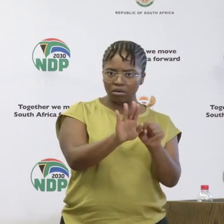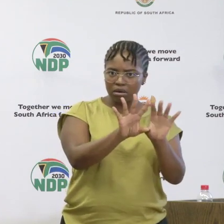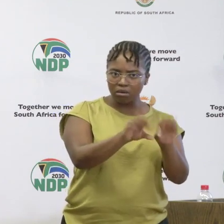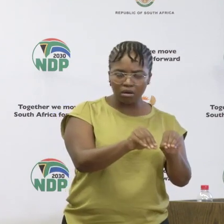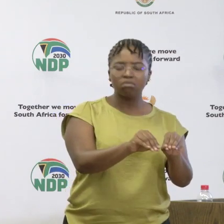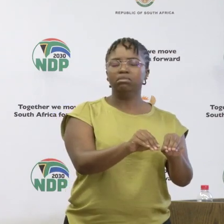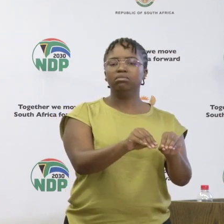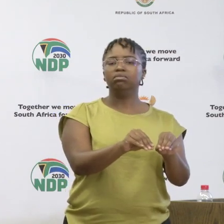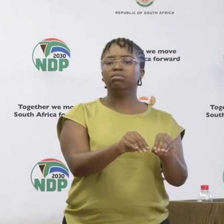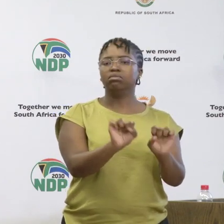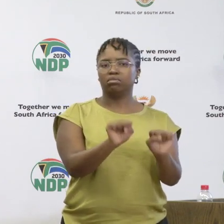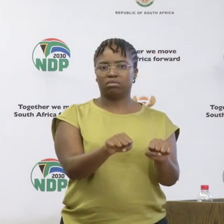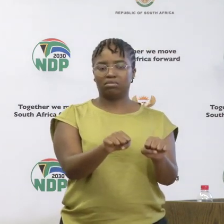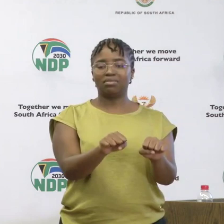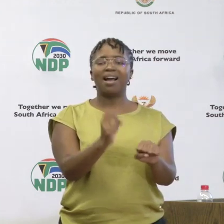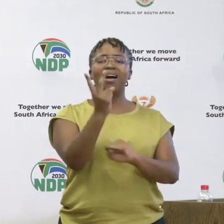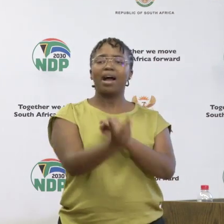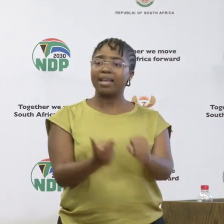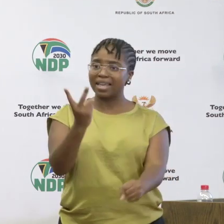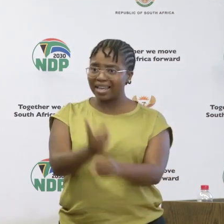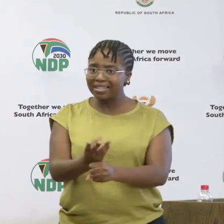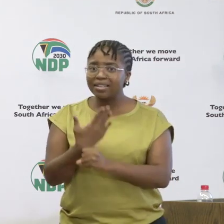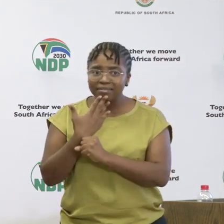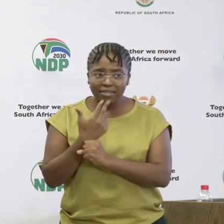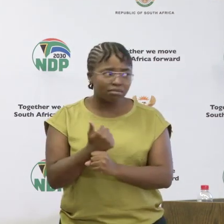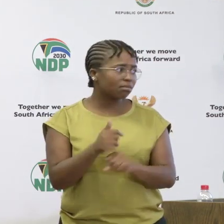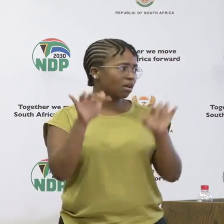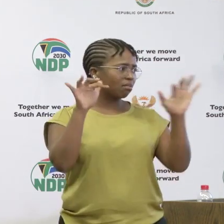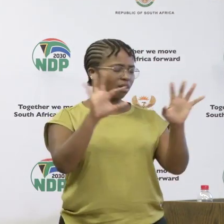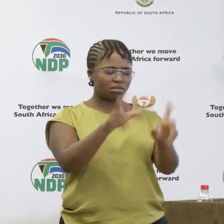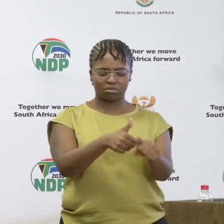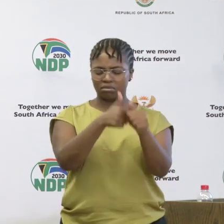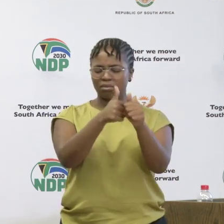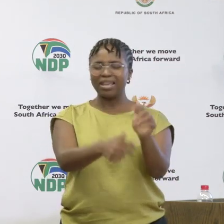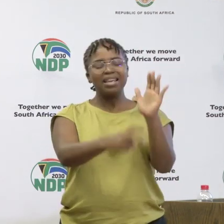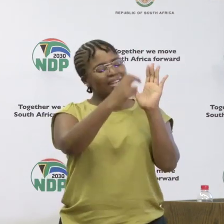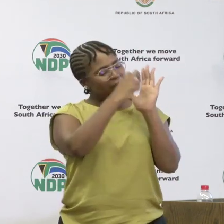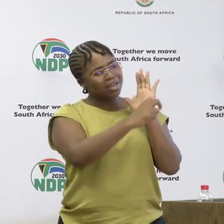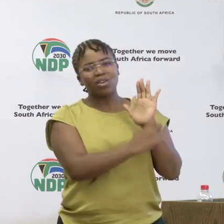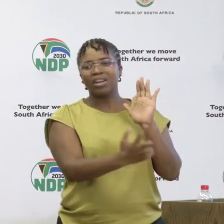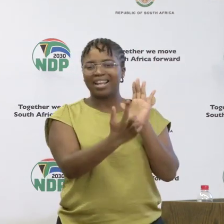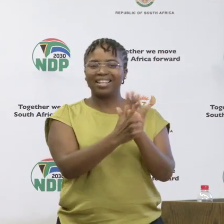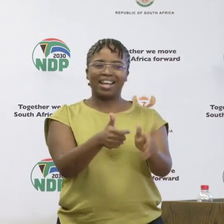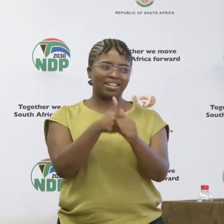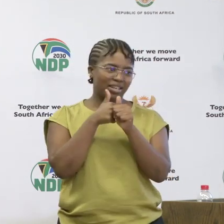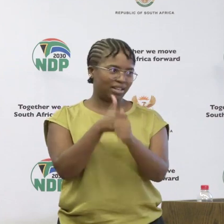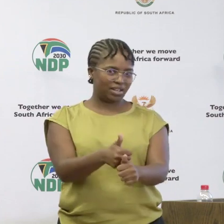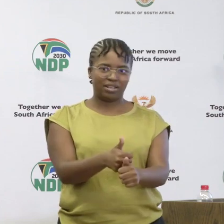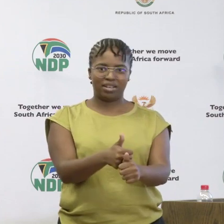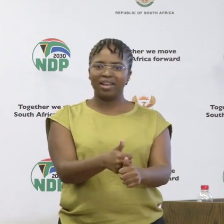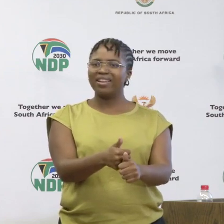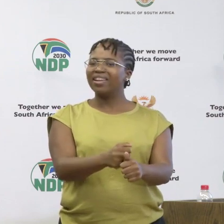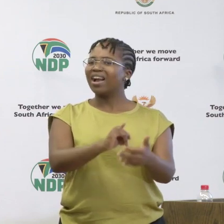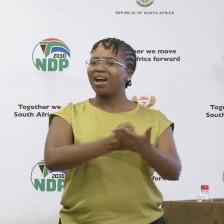our people. Once again, we appeal to our people to comply with the regulations and to avoid exposing